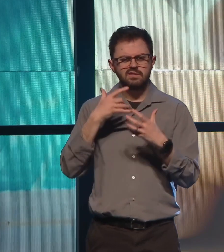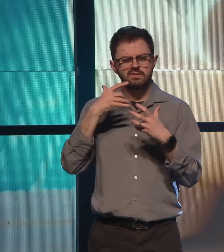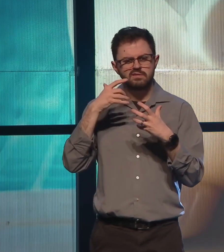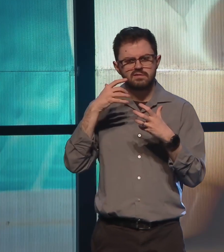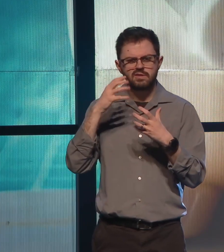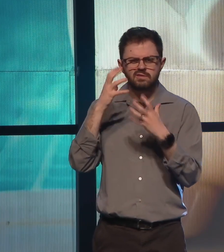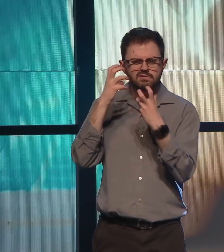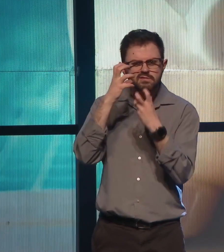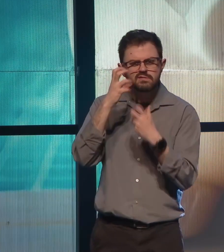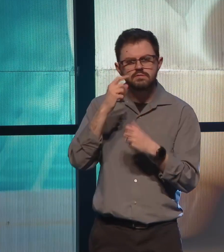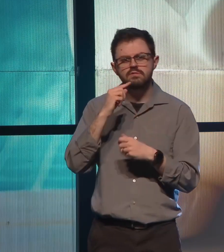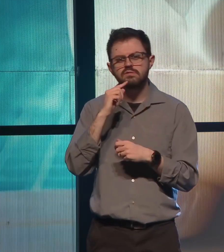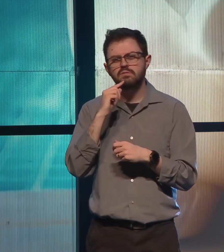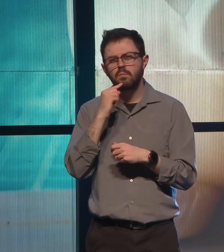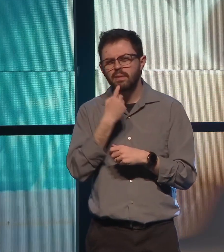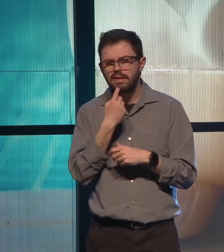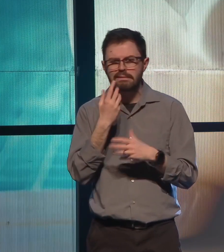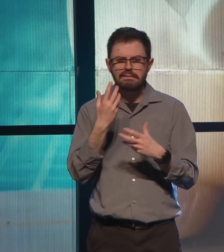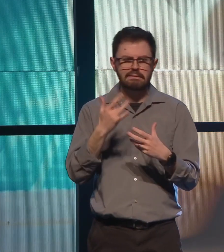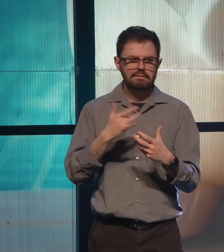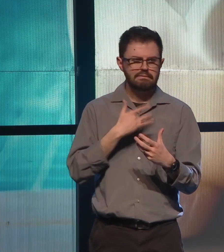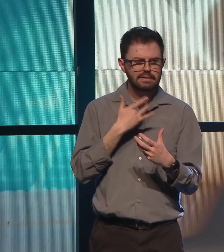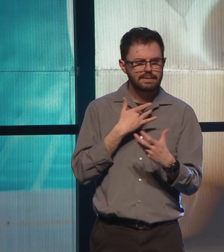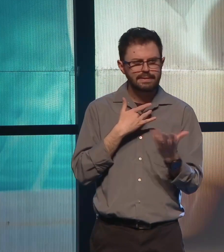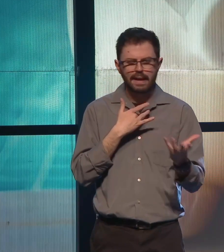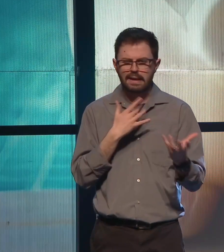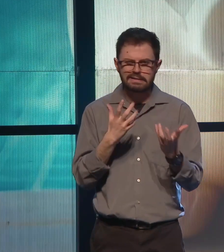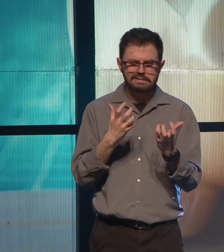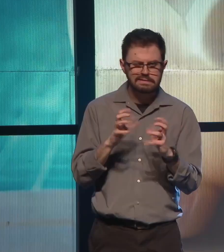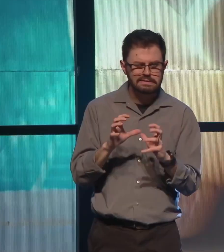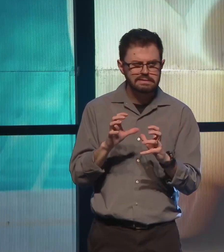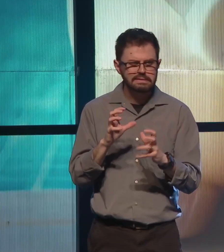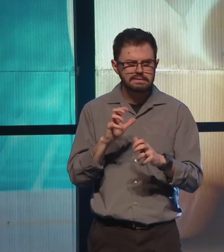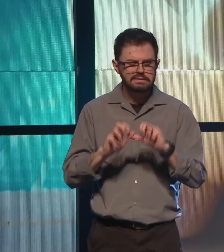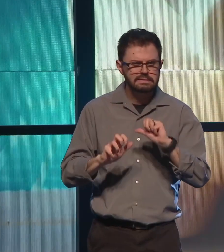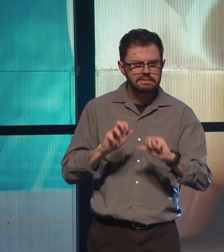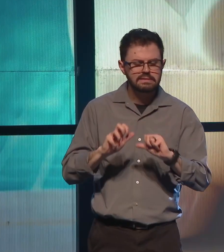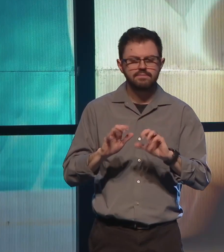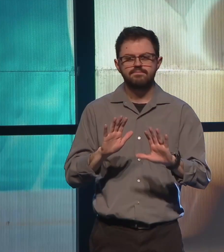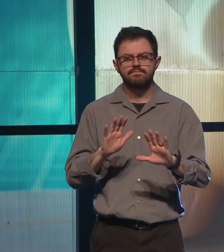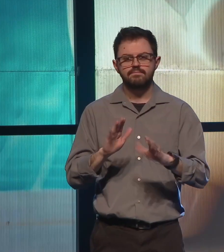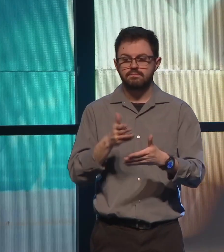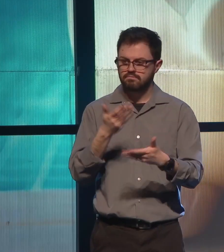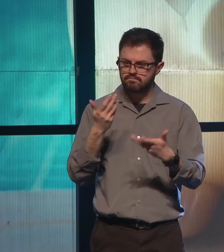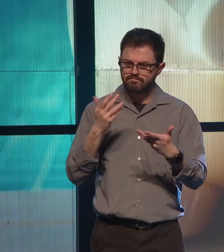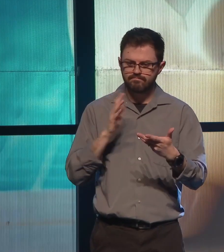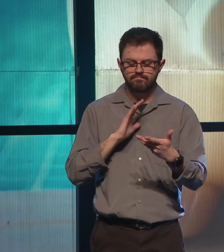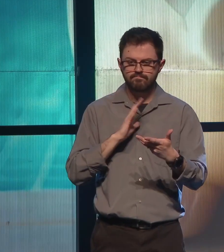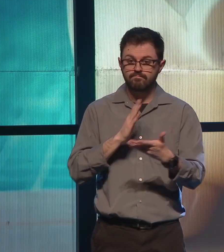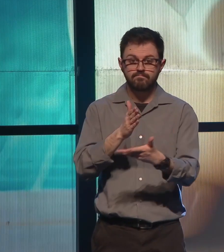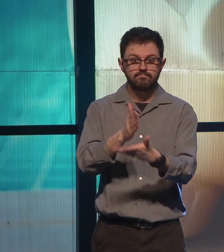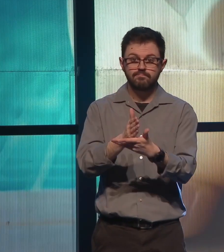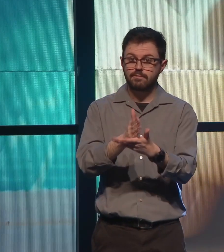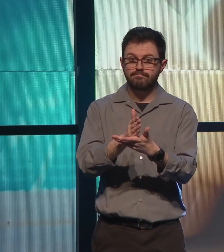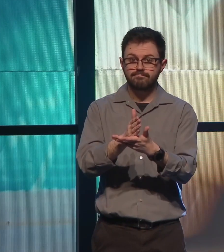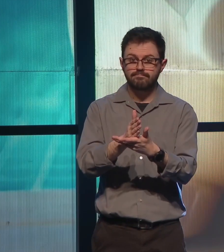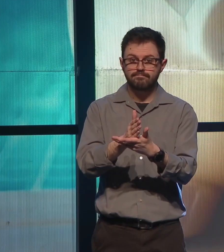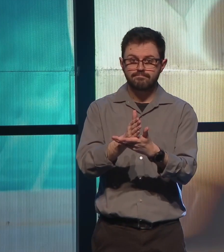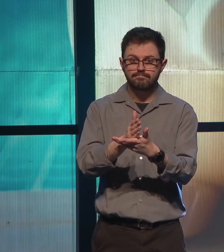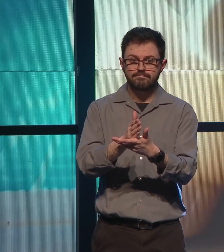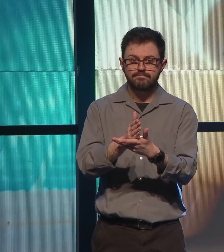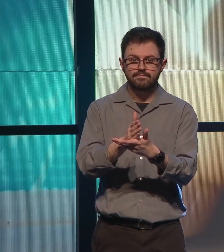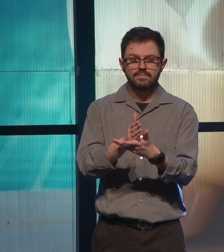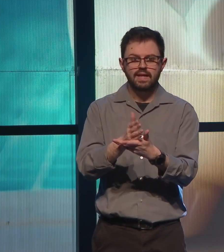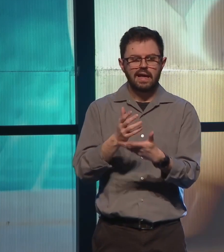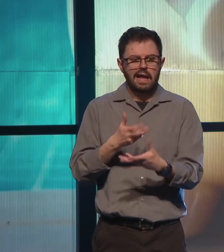I'm starting to feel like, gosh, well, just stop. Like that's where it ends, right? Where your joy, and